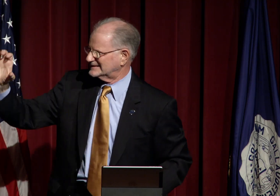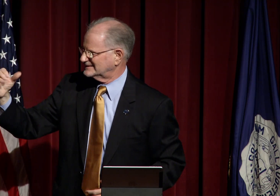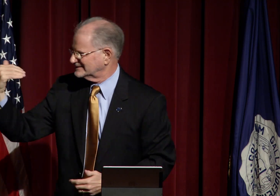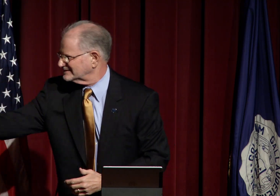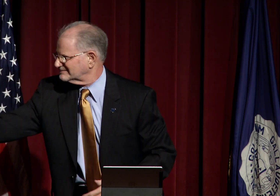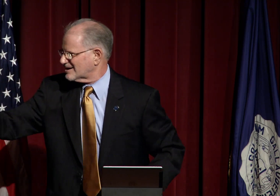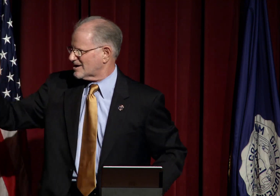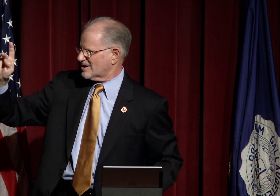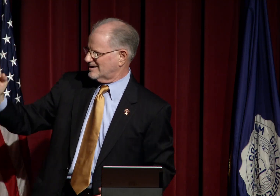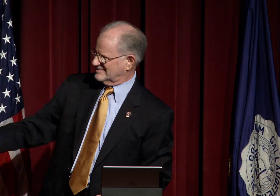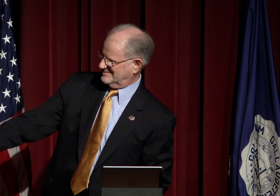the GSC.